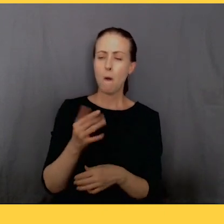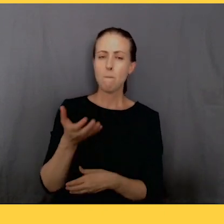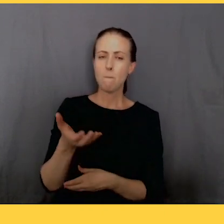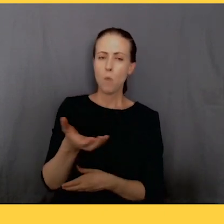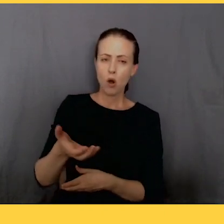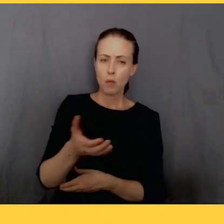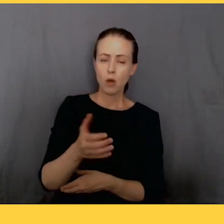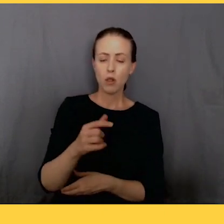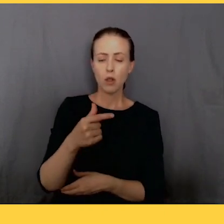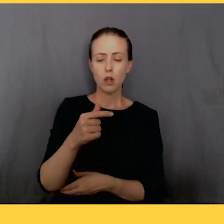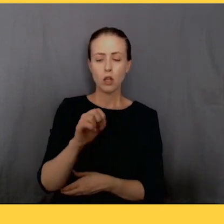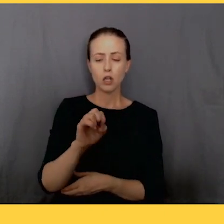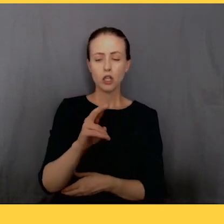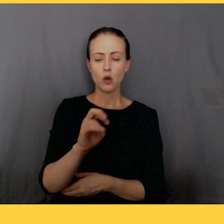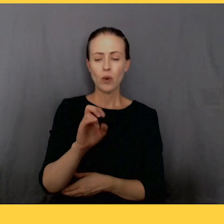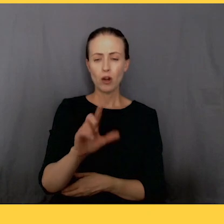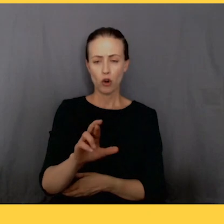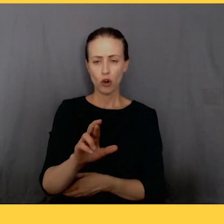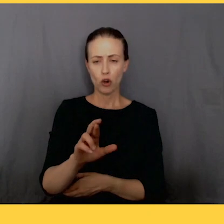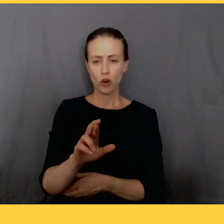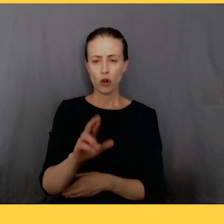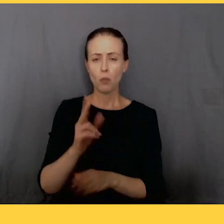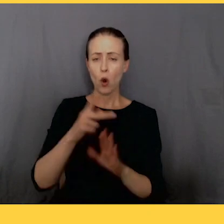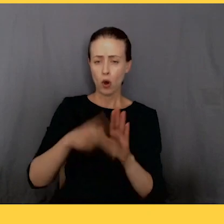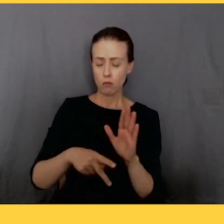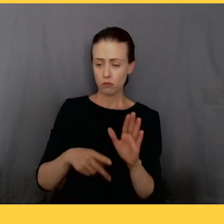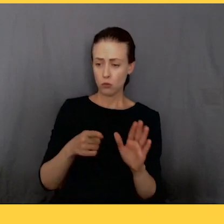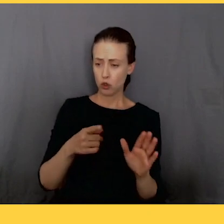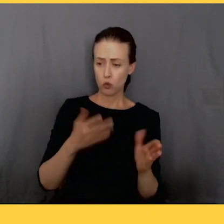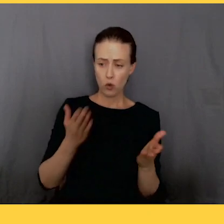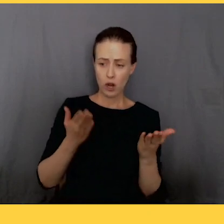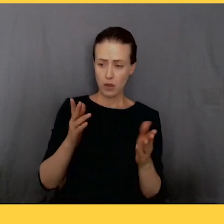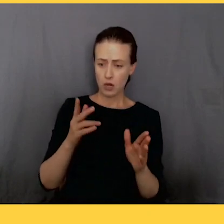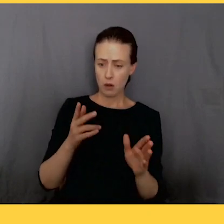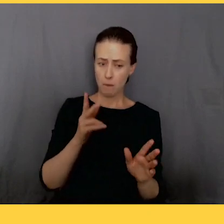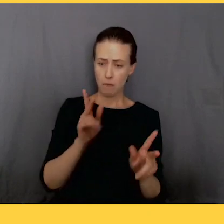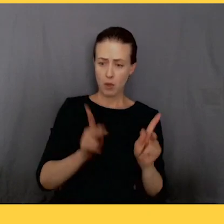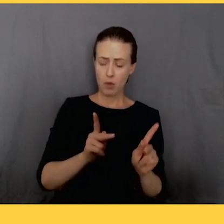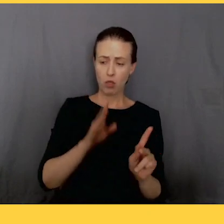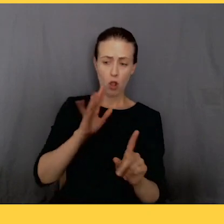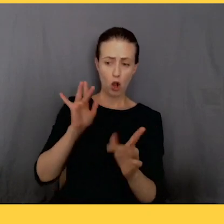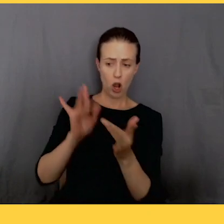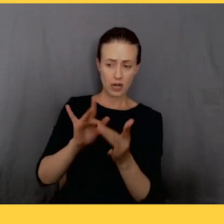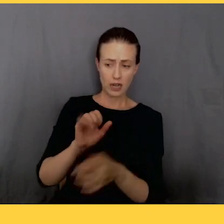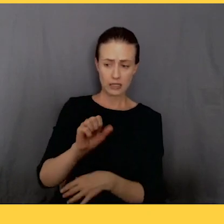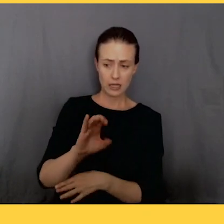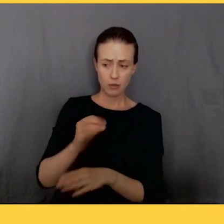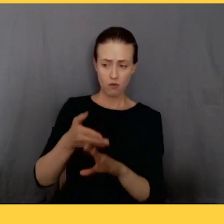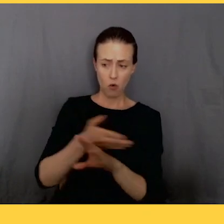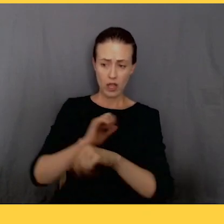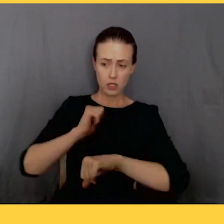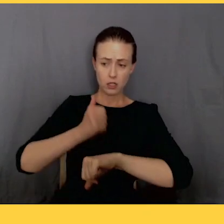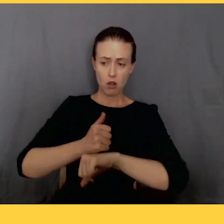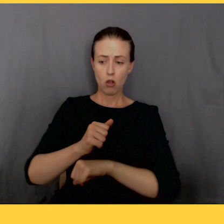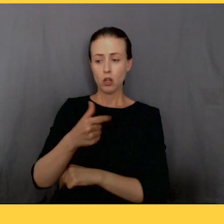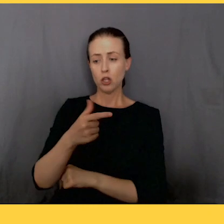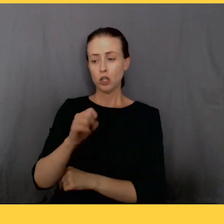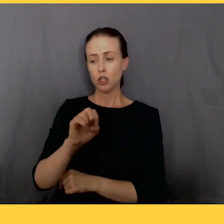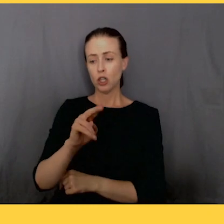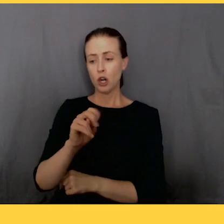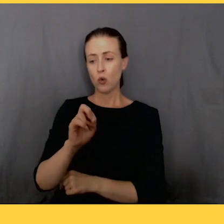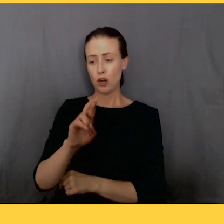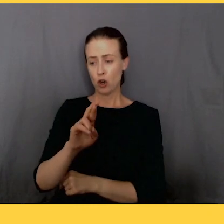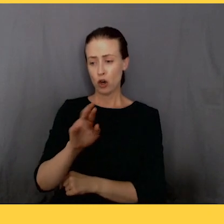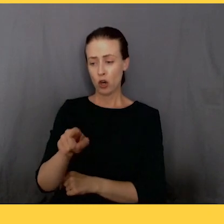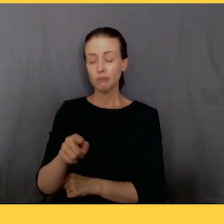customer contacts SCE before they install any type of generator? So we do have some